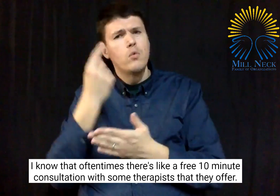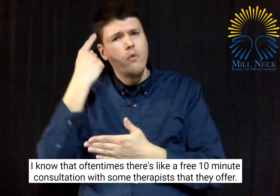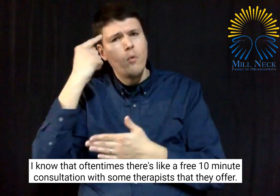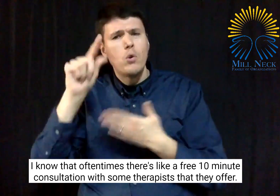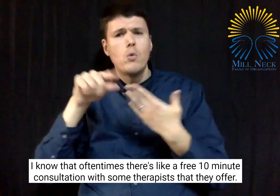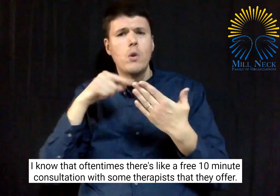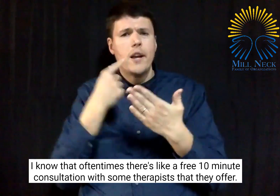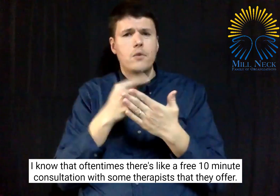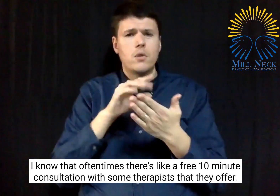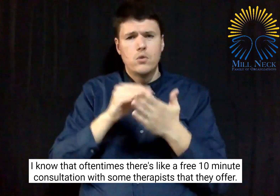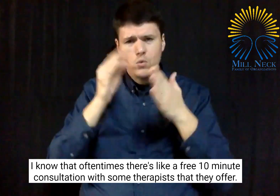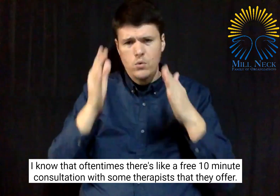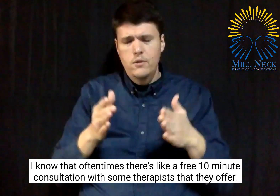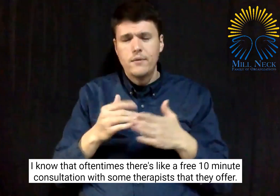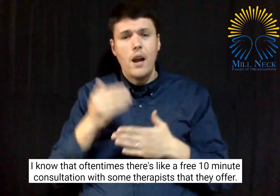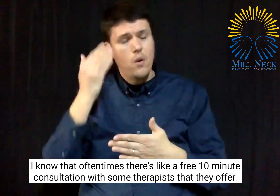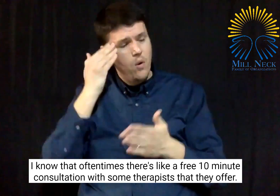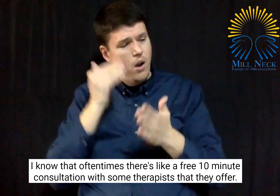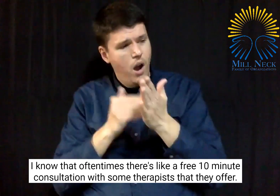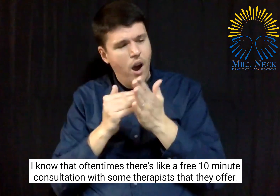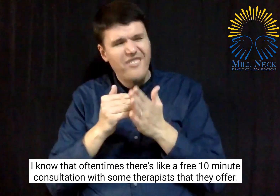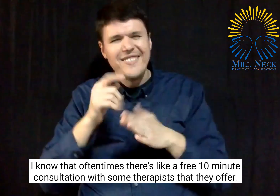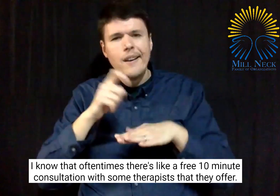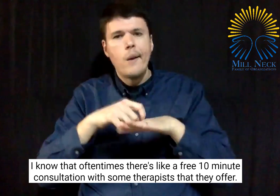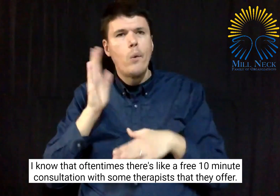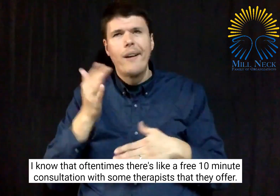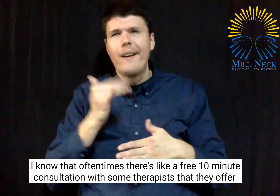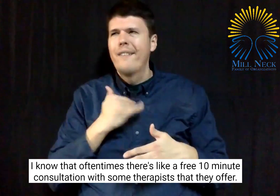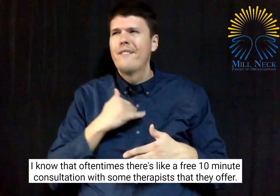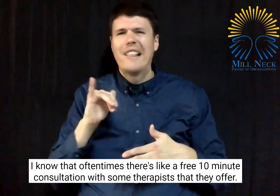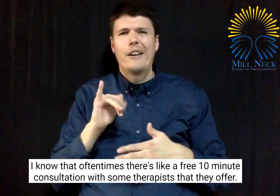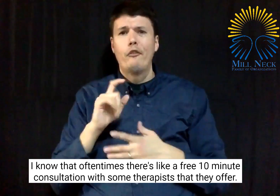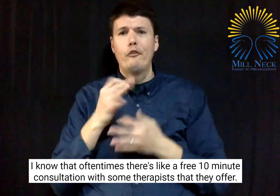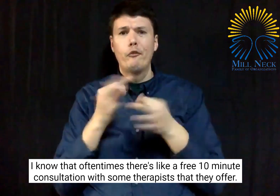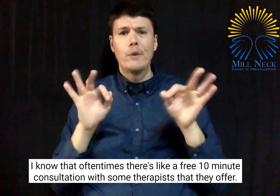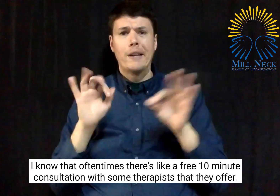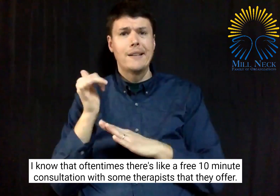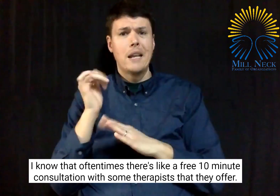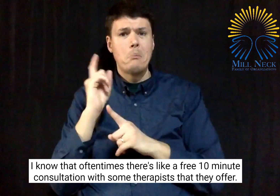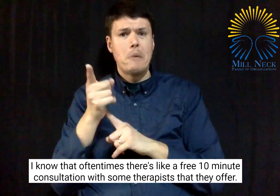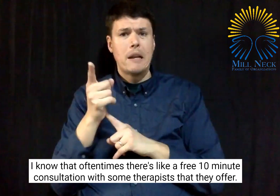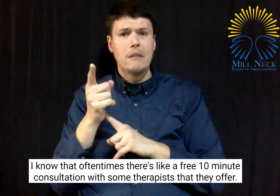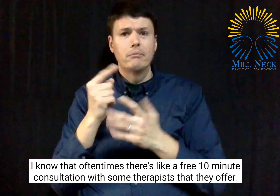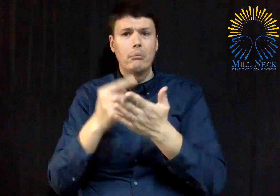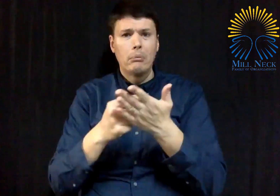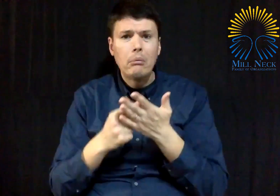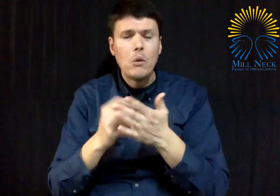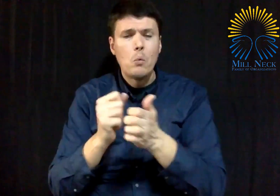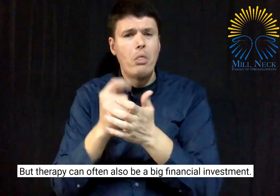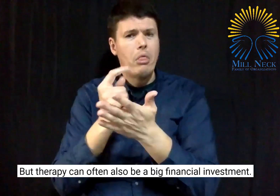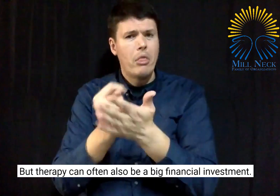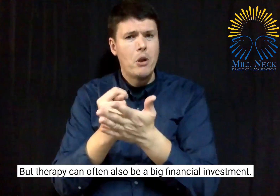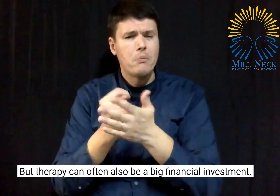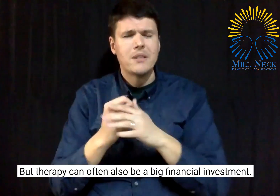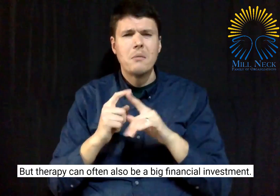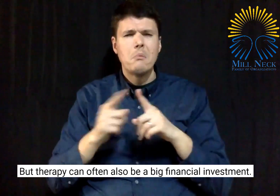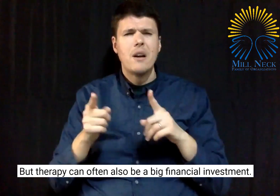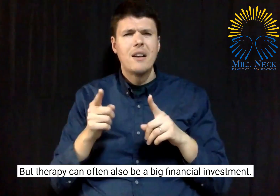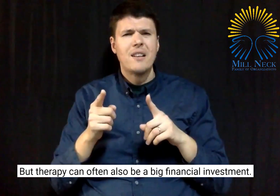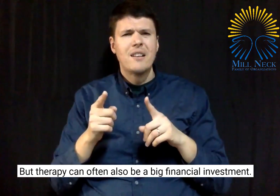that oftentimes there's like a free 10-minute consultation with some therapists that they offer. But therapy can often also